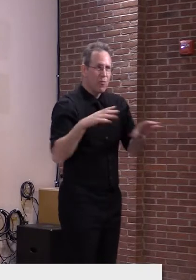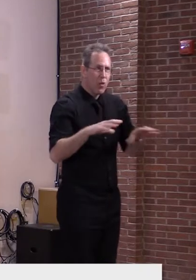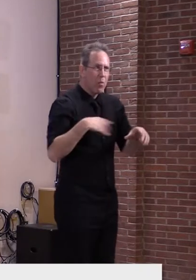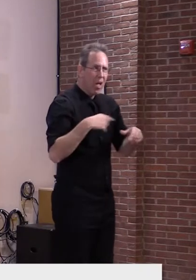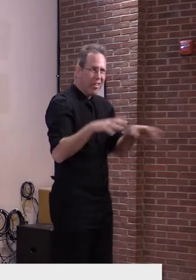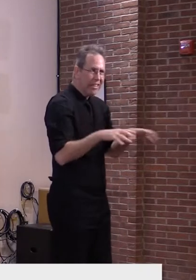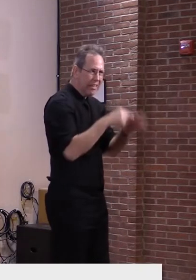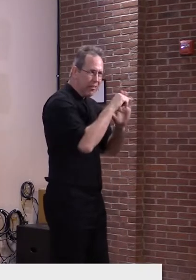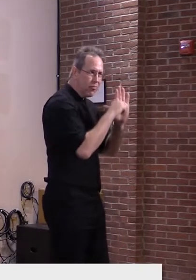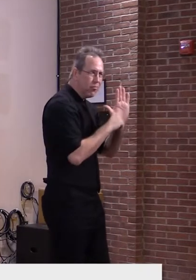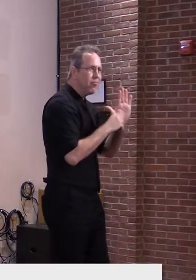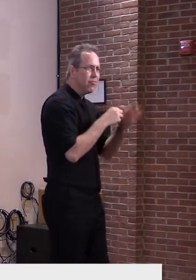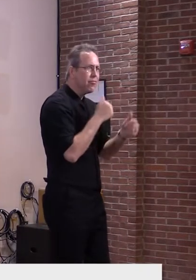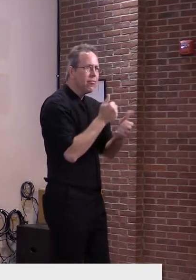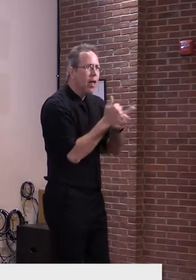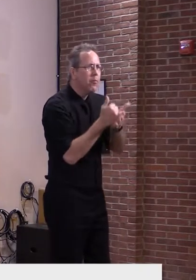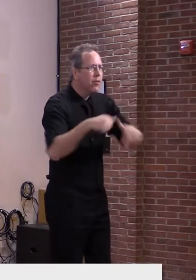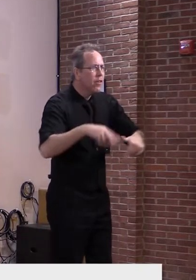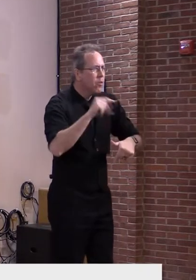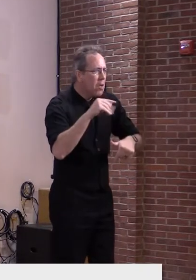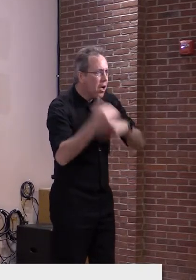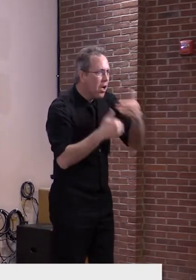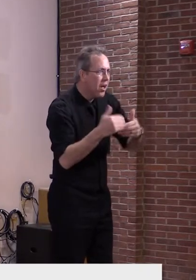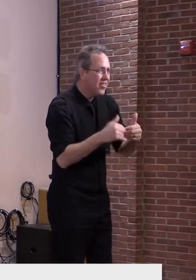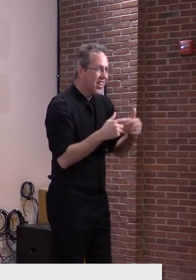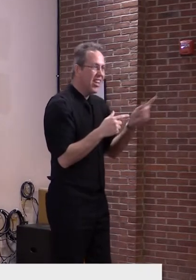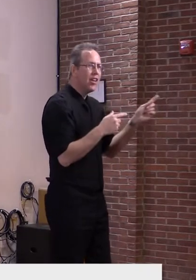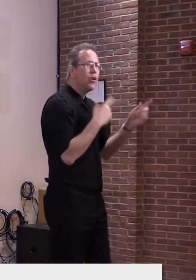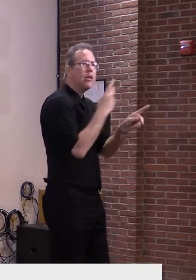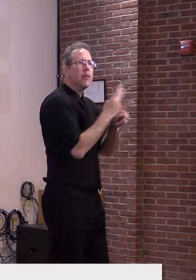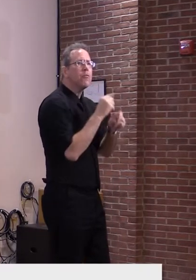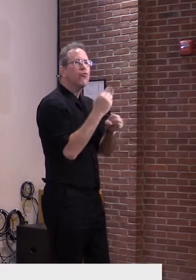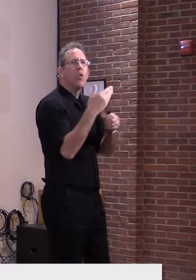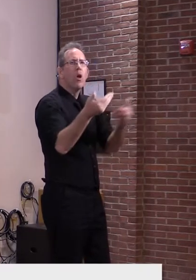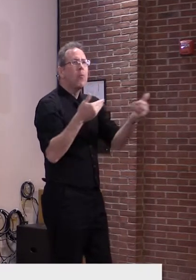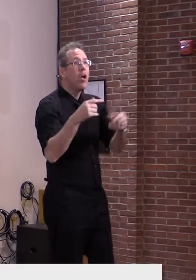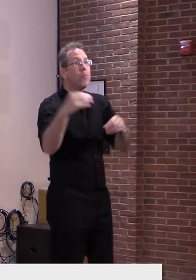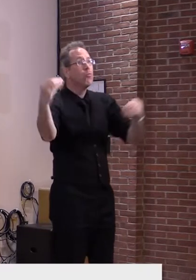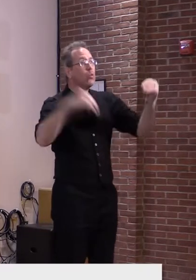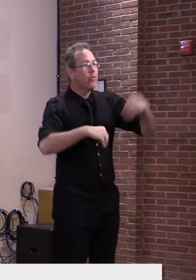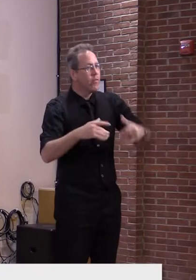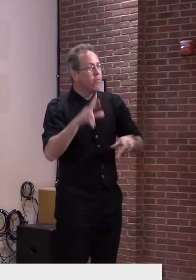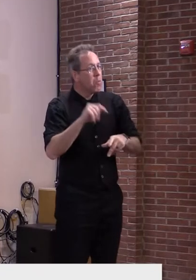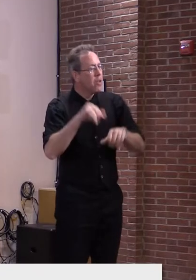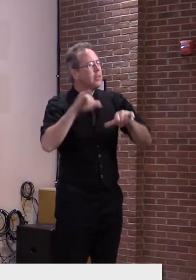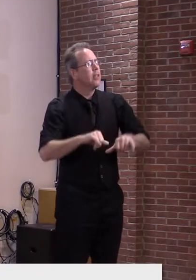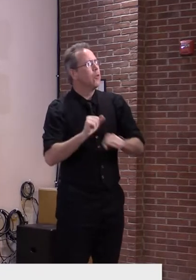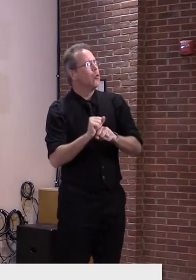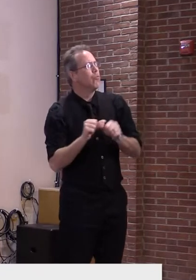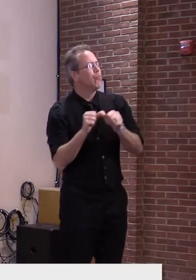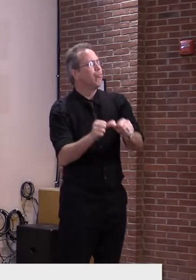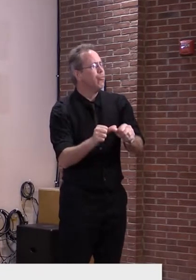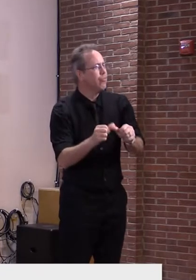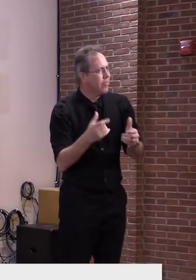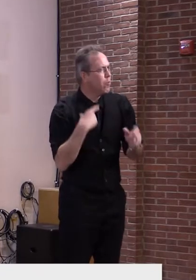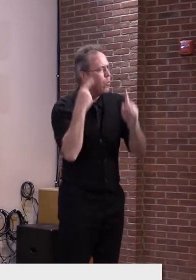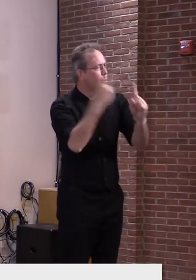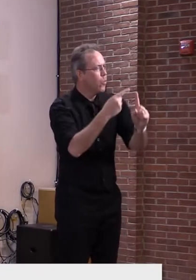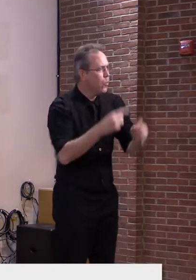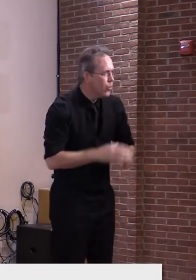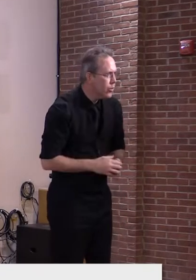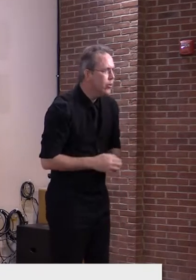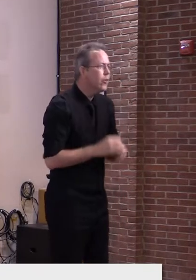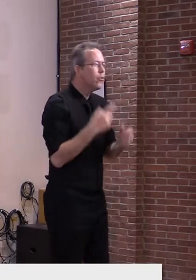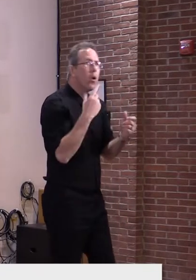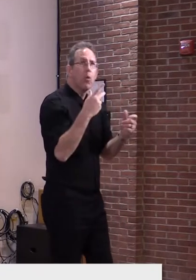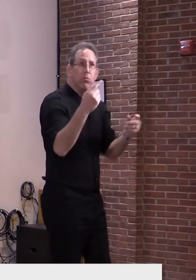affordable, and retain and attract the workers we desperately need will do far more to change our trajectory than the